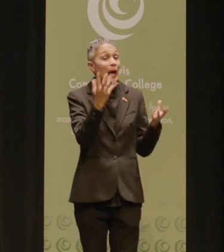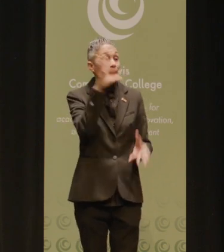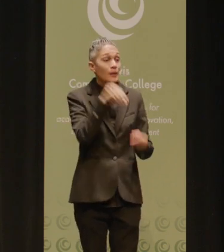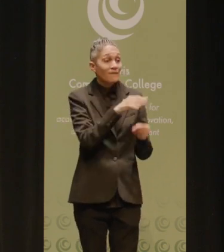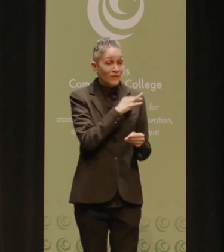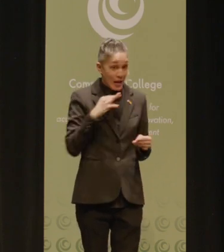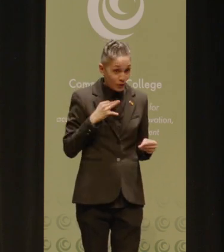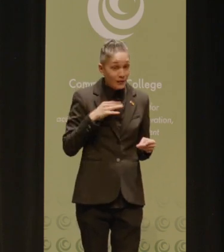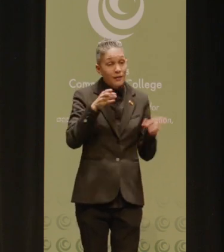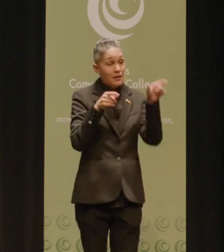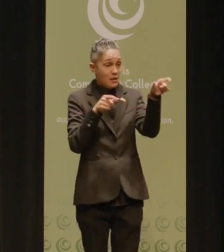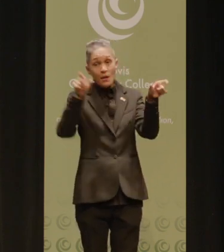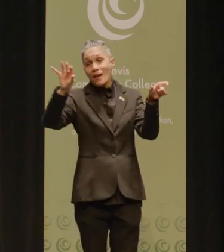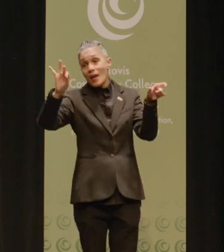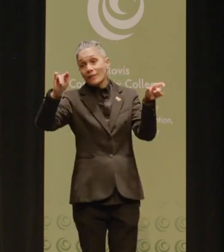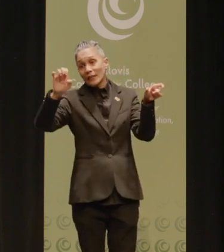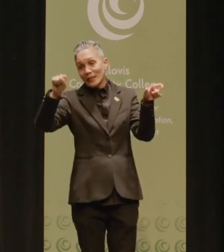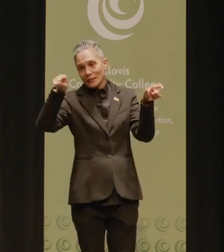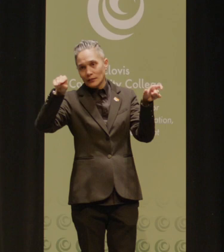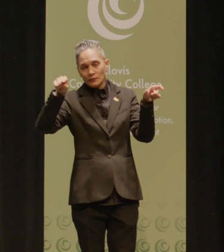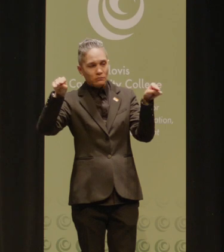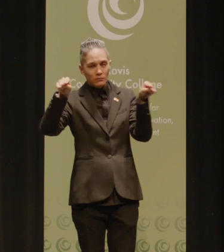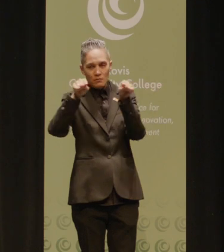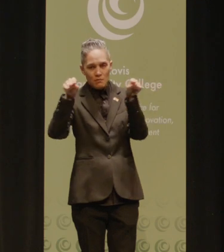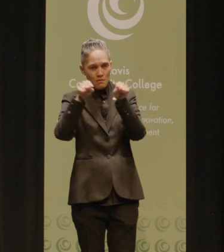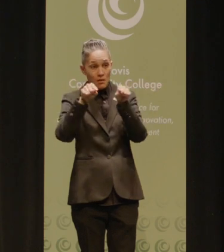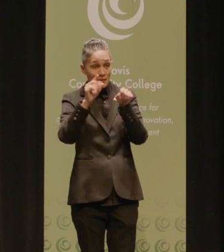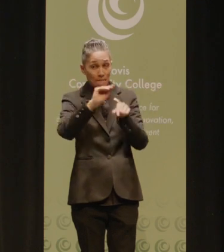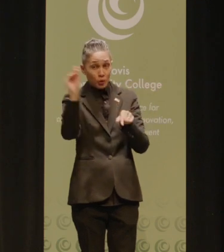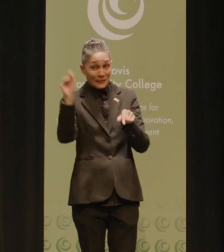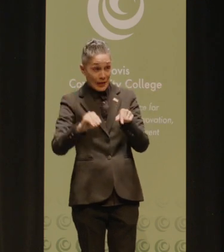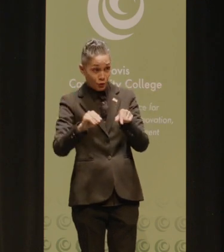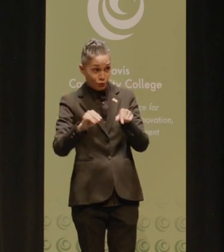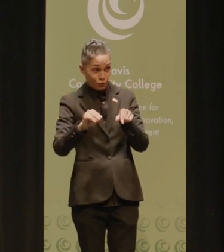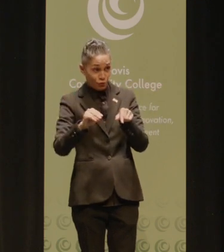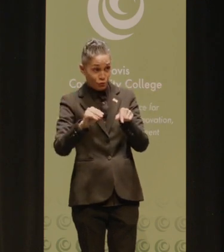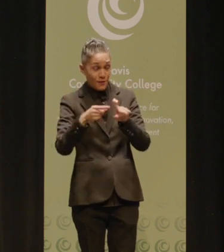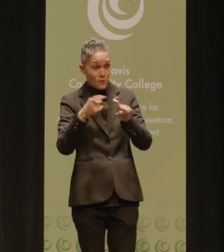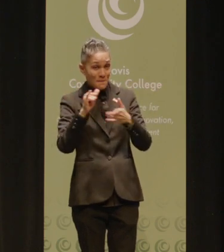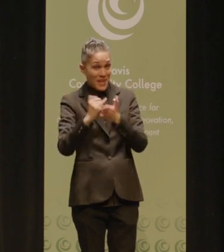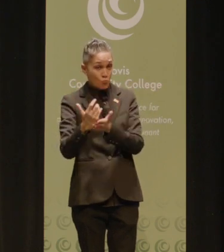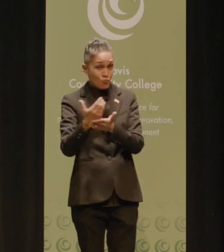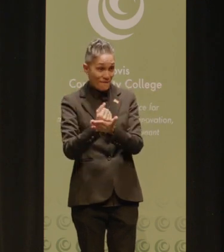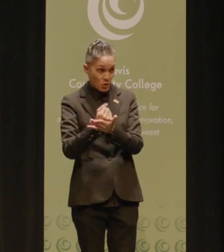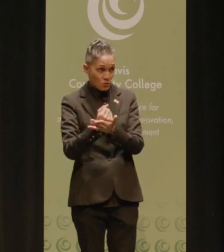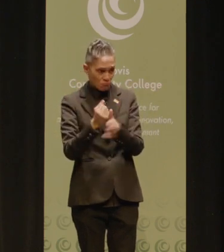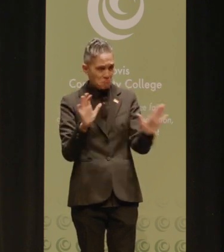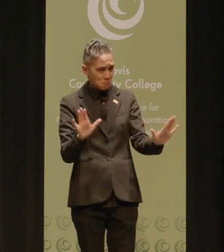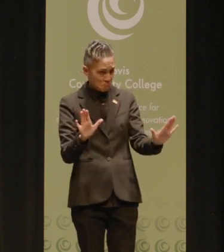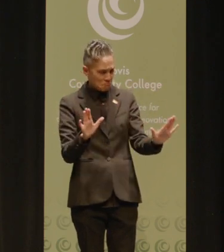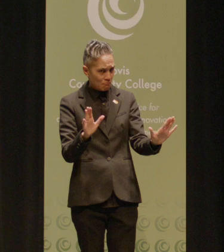at, again, the FTS generation, which doesn't change, but if you look at the percentage of faculty based on that revenue, you'll see